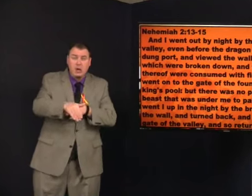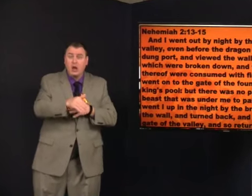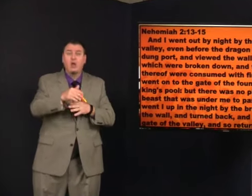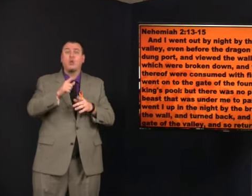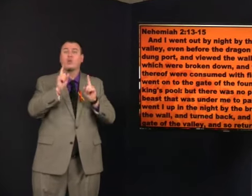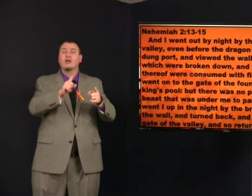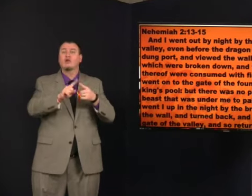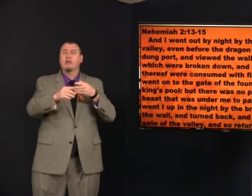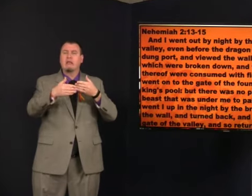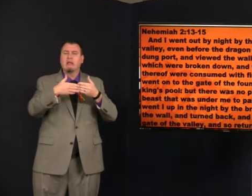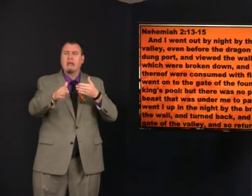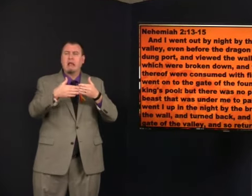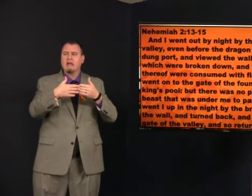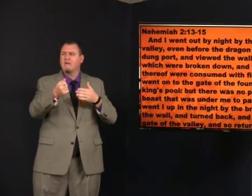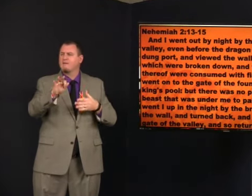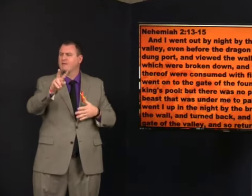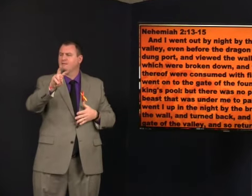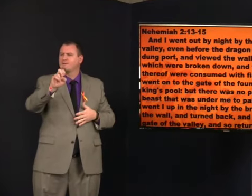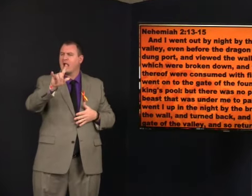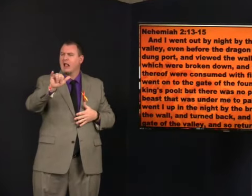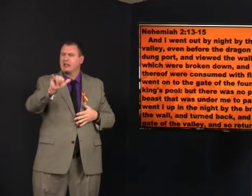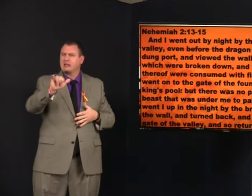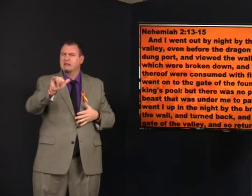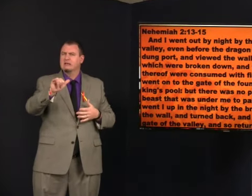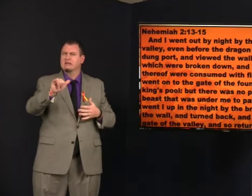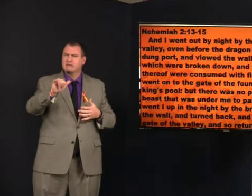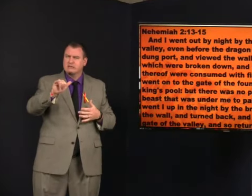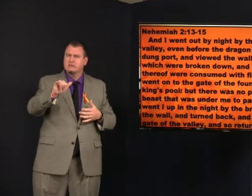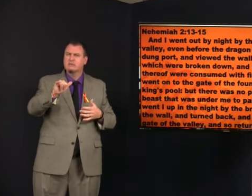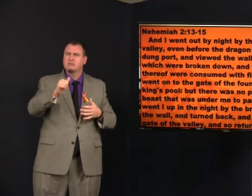And so here Nehemiah goes out by night by the gate of the valley,